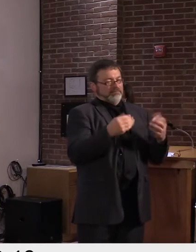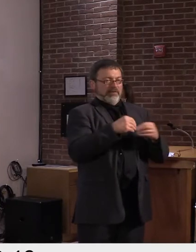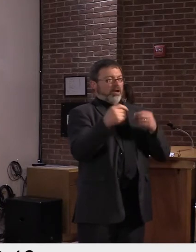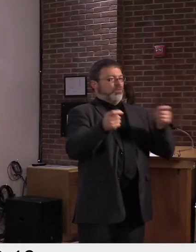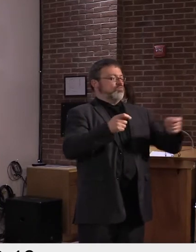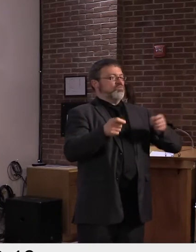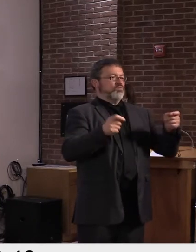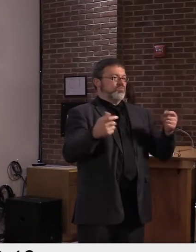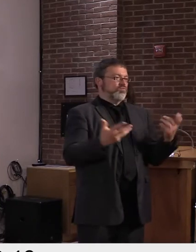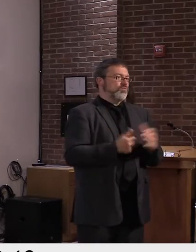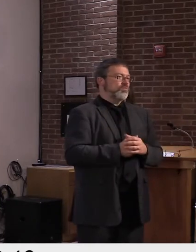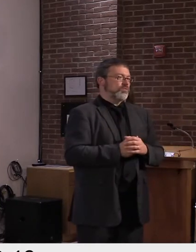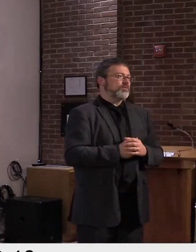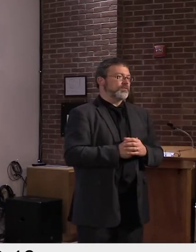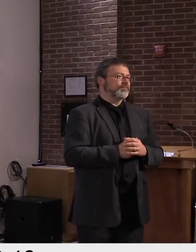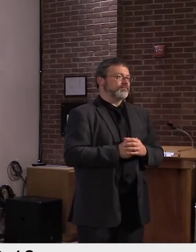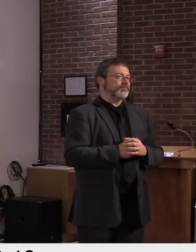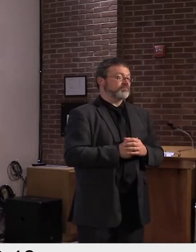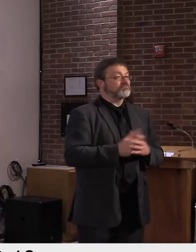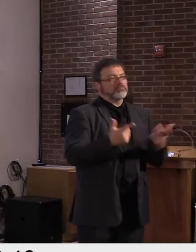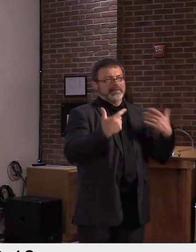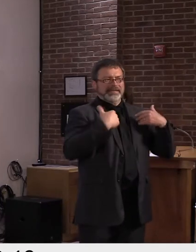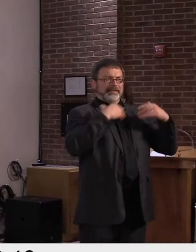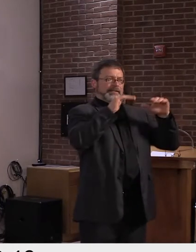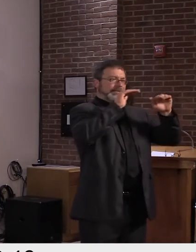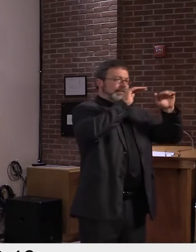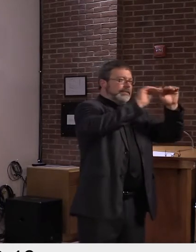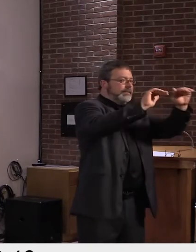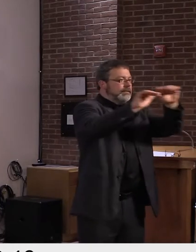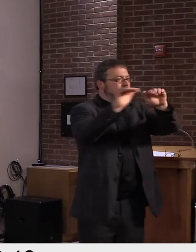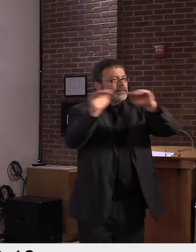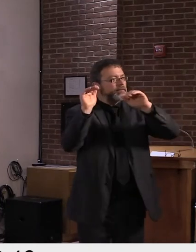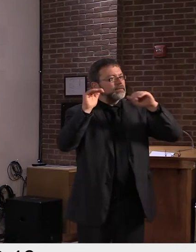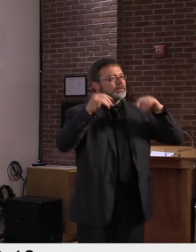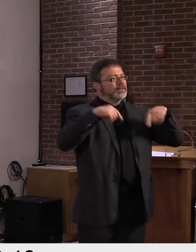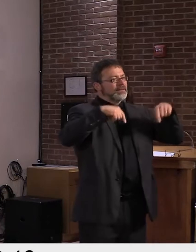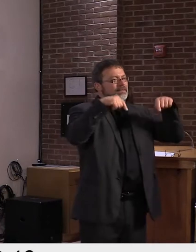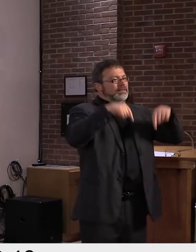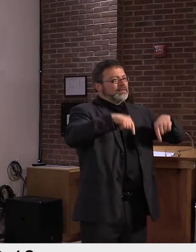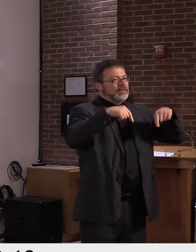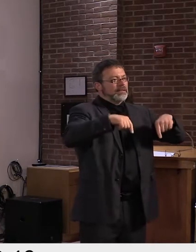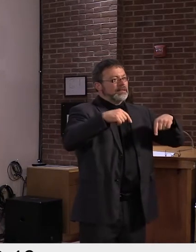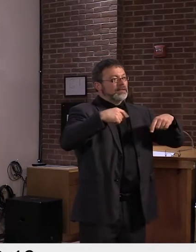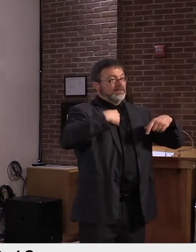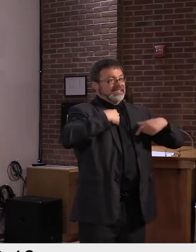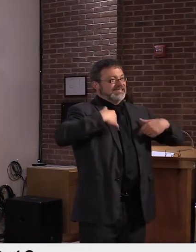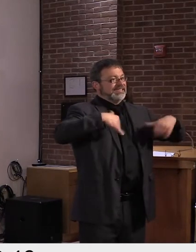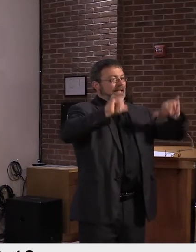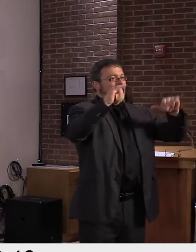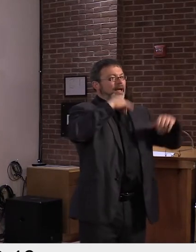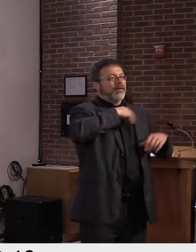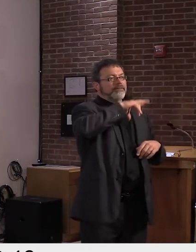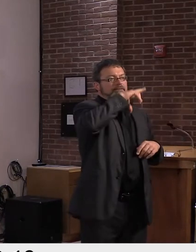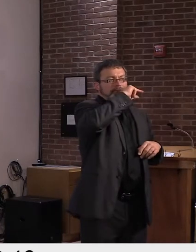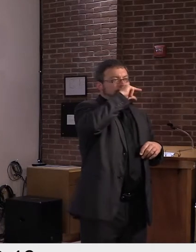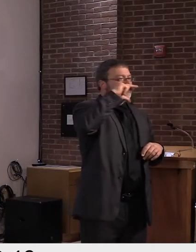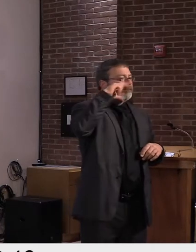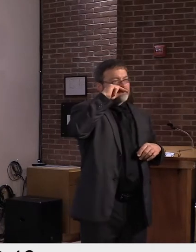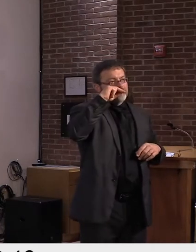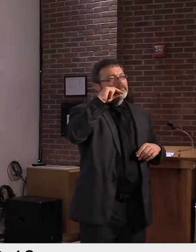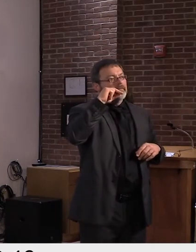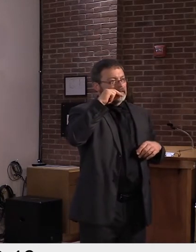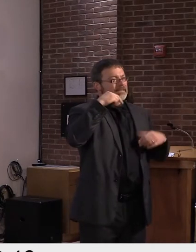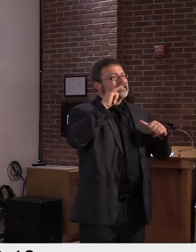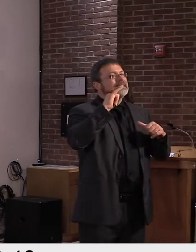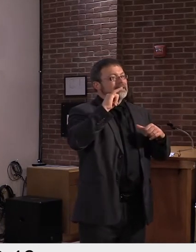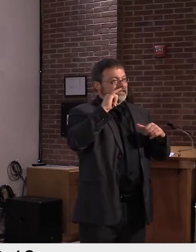And naloxone has not dried up as part of the pandemic. It's obviously still available for everyone who needs it. And we took